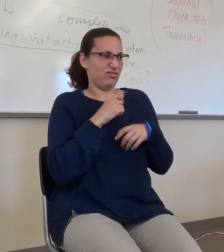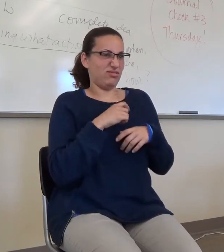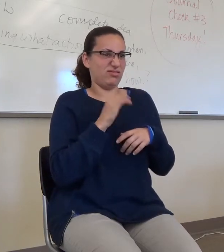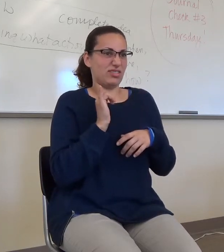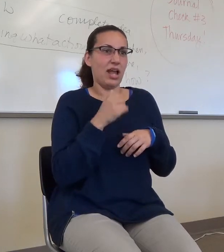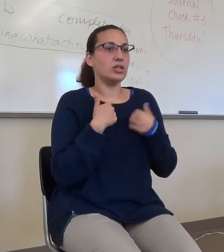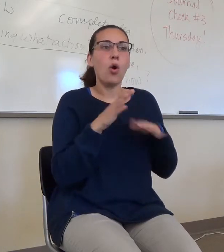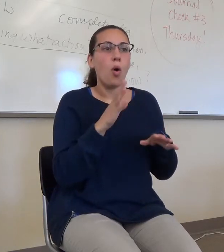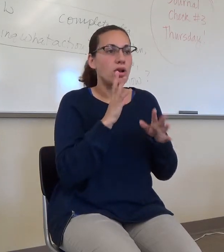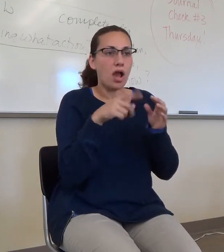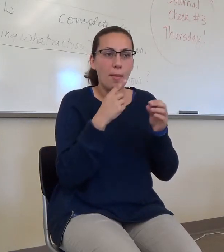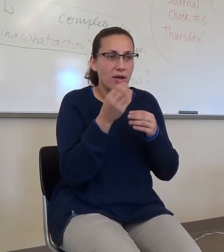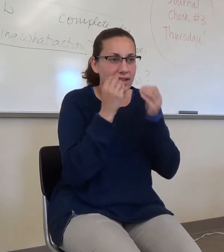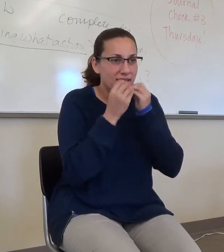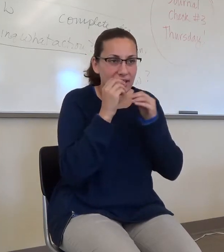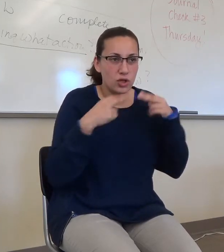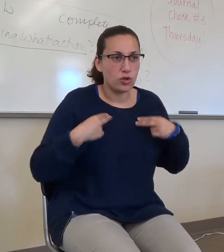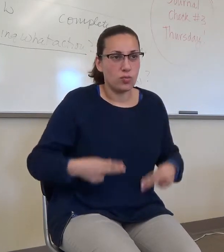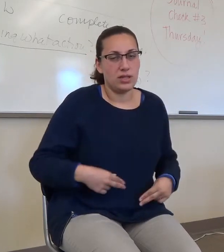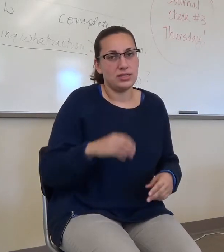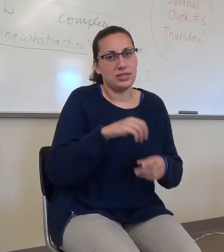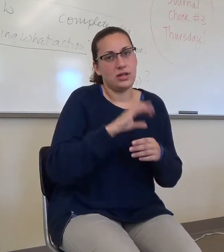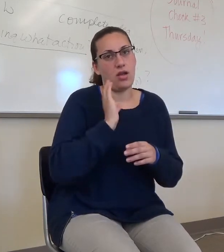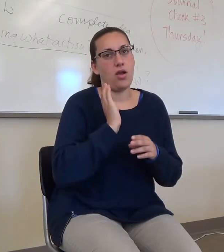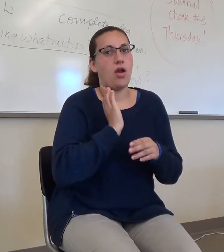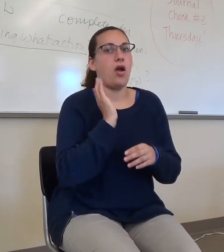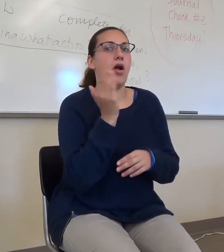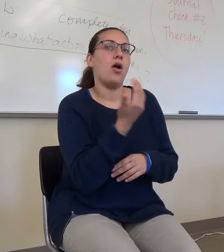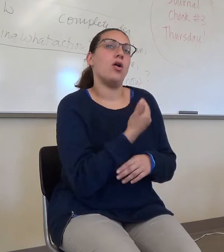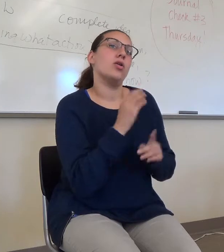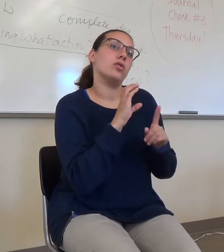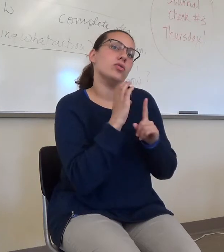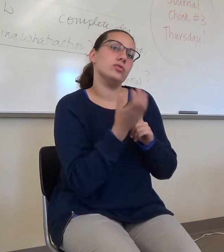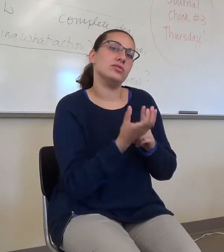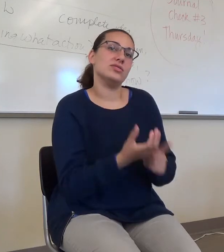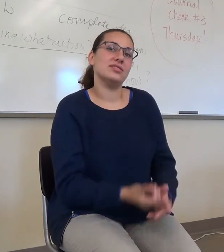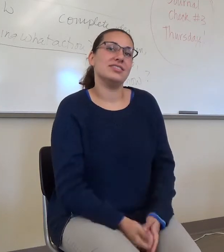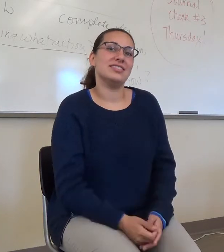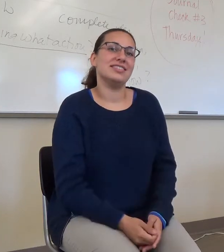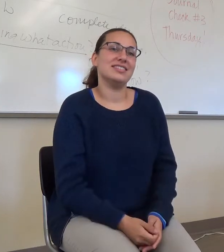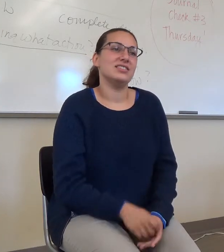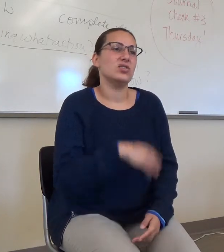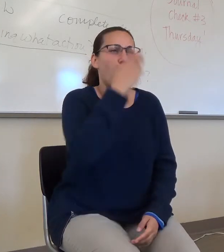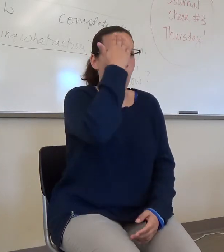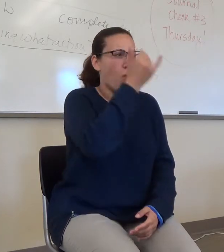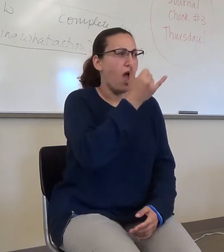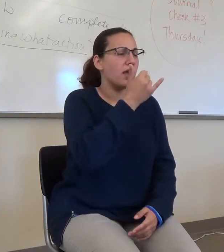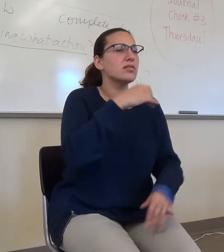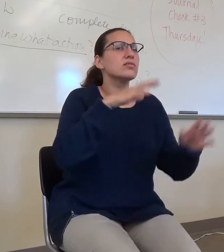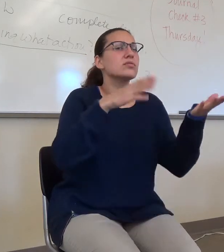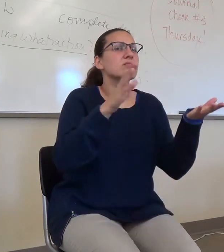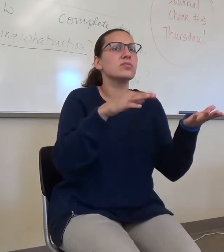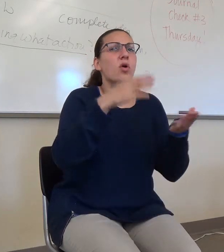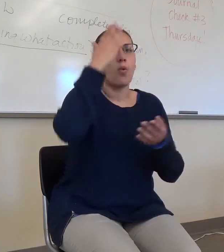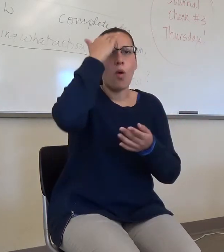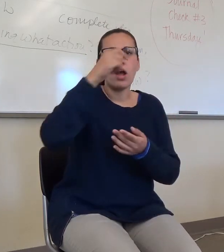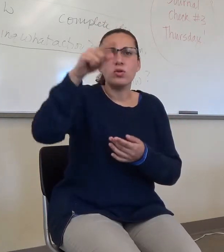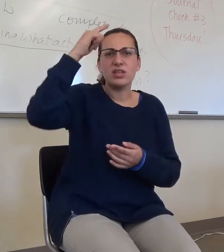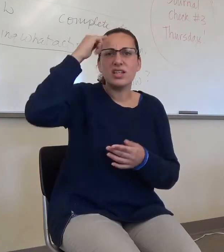about this. You know, yeah, in our culture, we just don't like to talk about this. That's the taboo. Even though you're, yeah, I'm